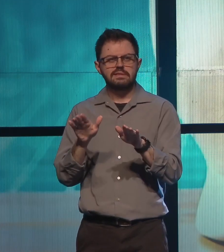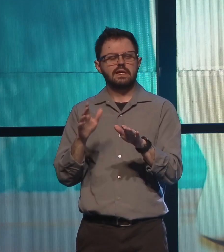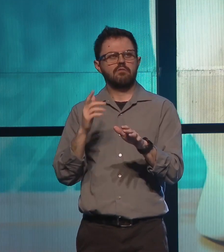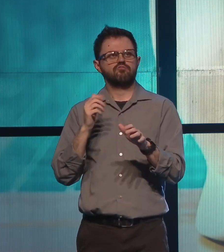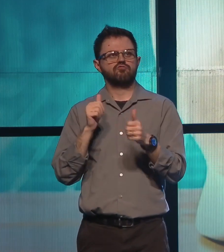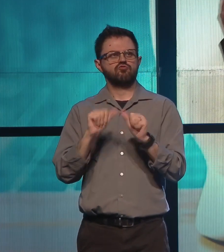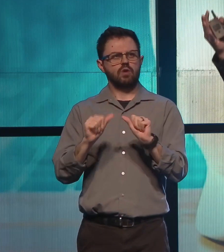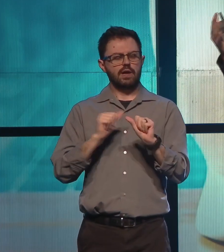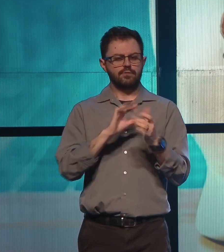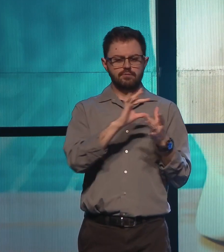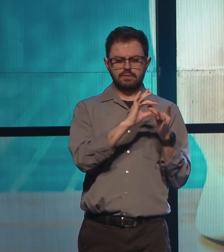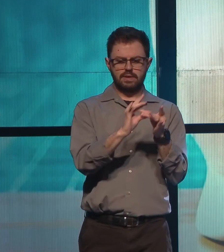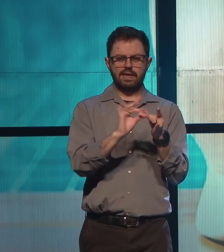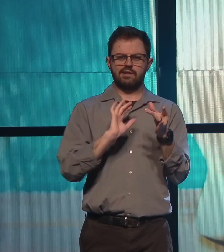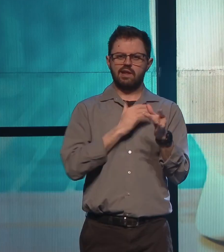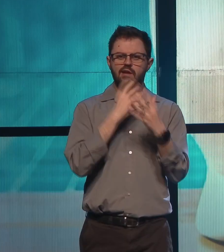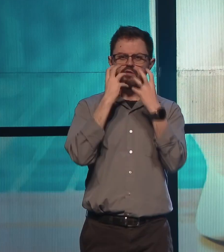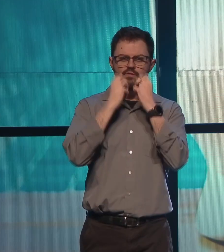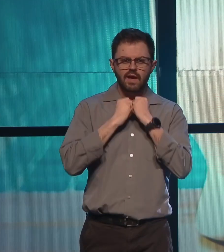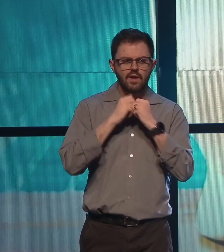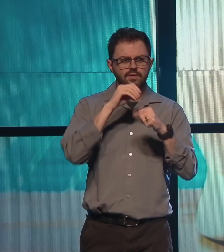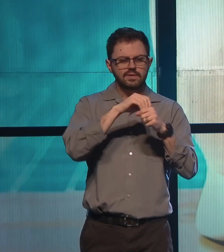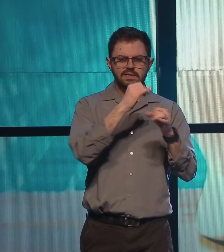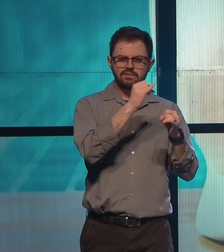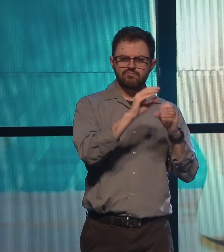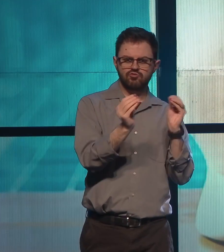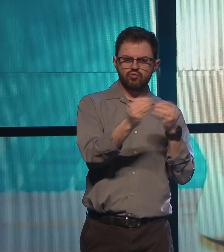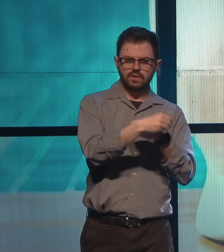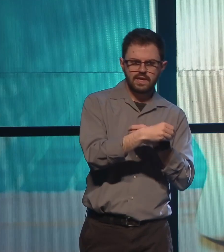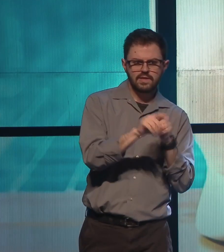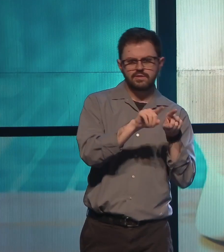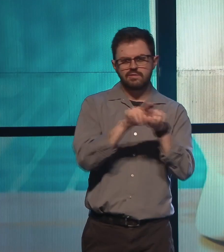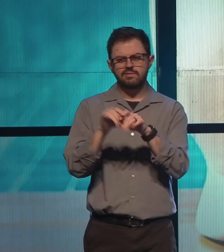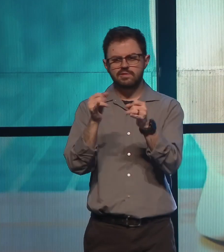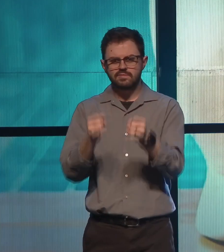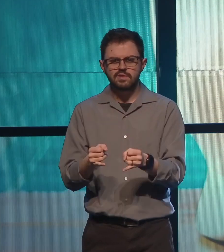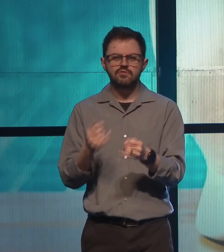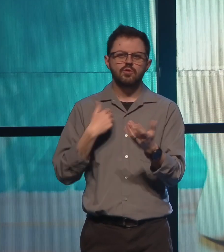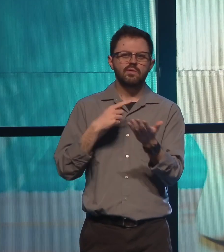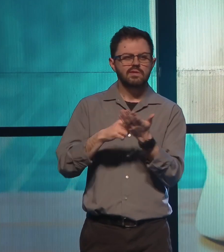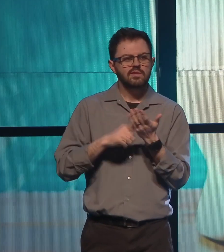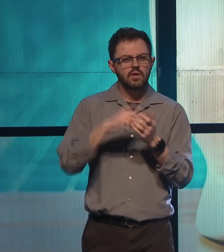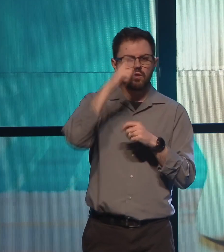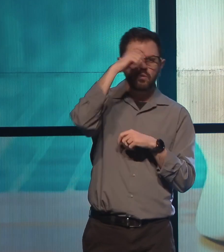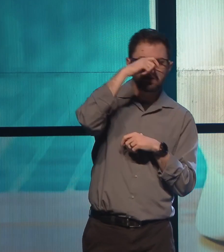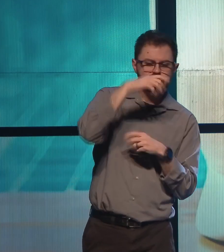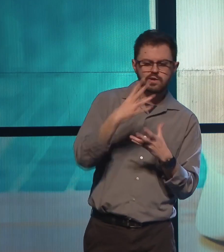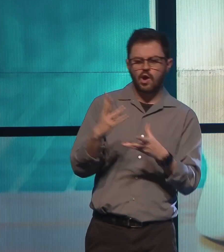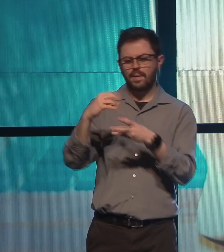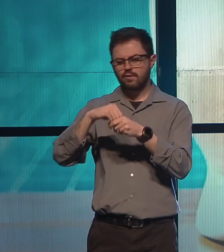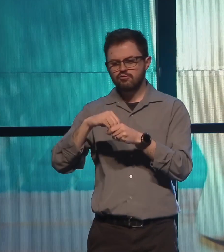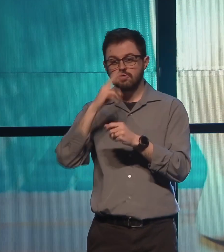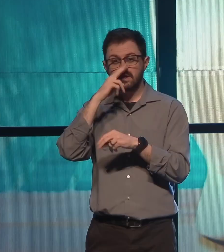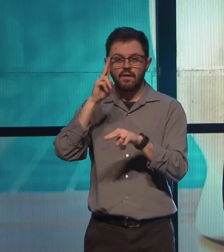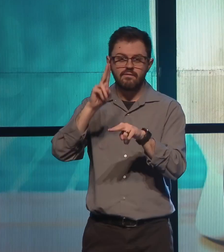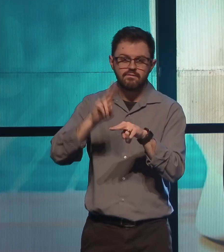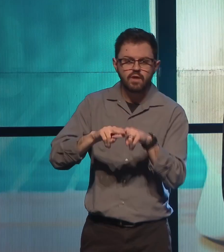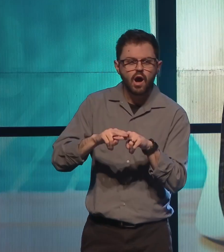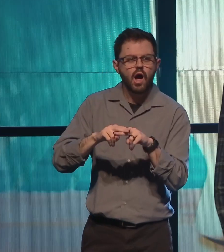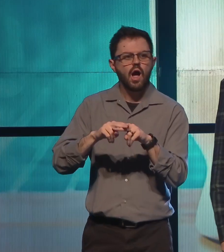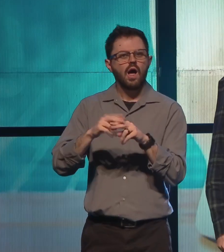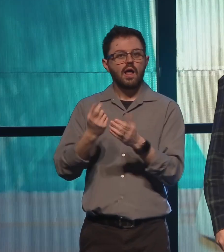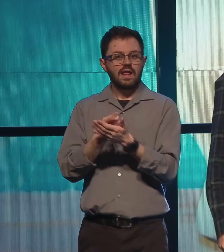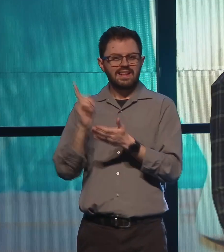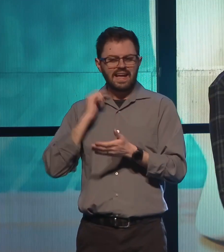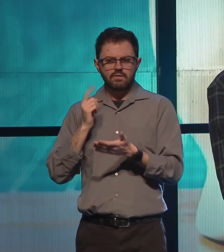in us as an organization, but then also as us as individuals. So we've talked about wisdom and inclusion and fun. Last week, we talked about go spend it all.